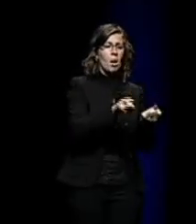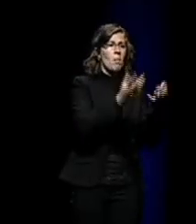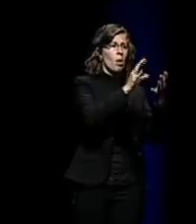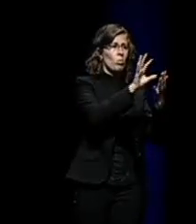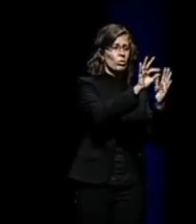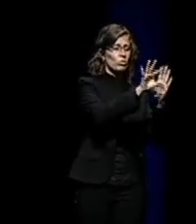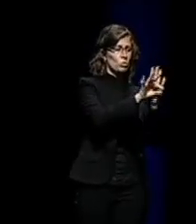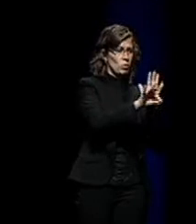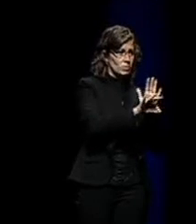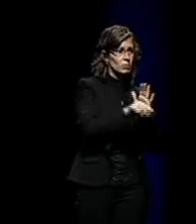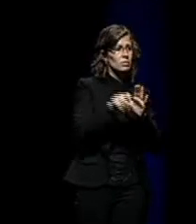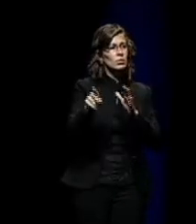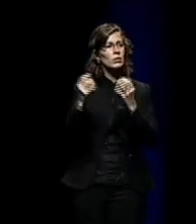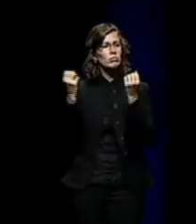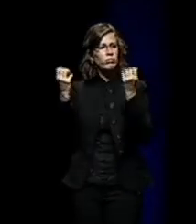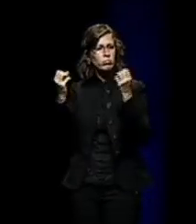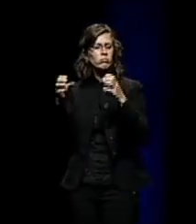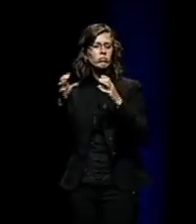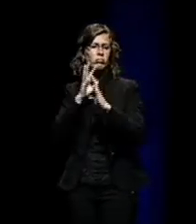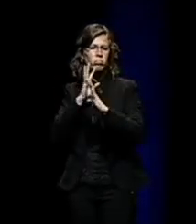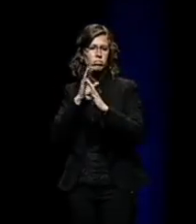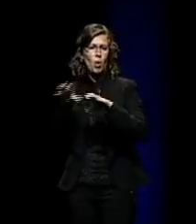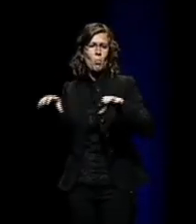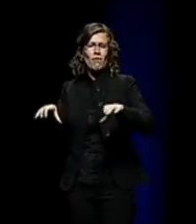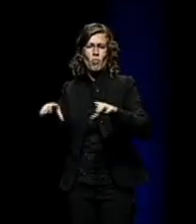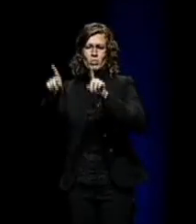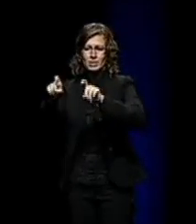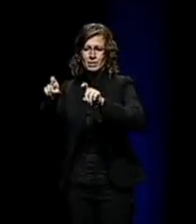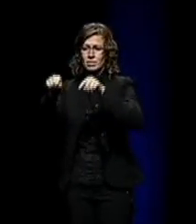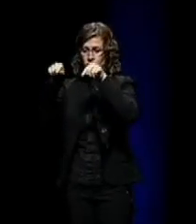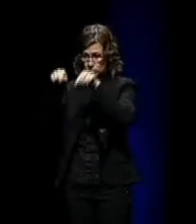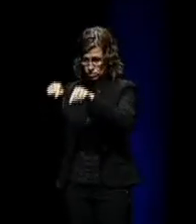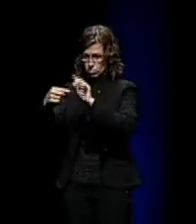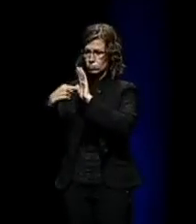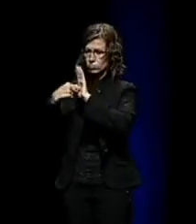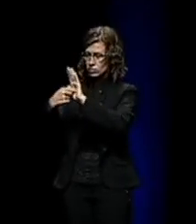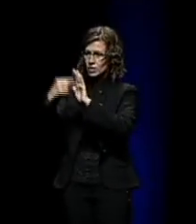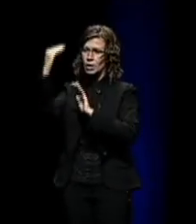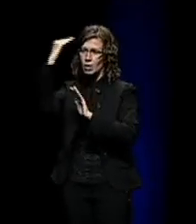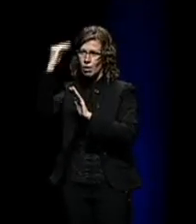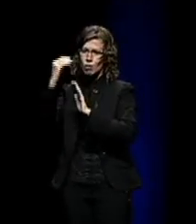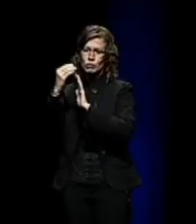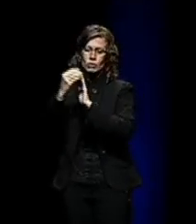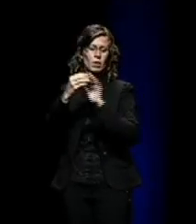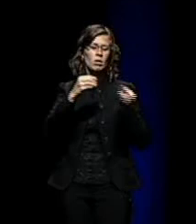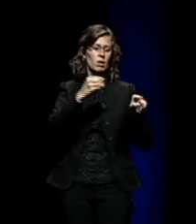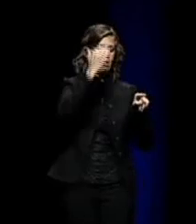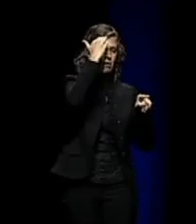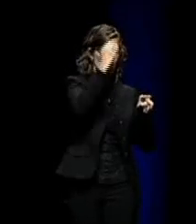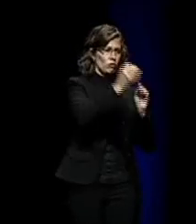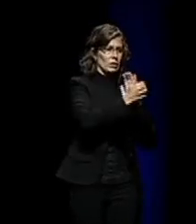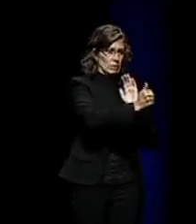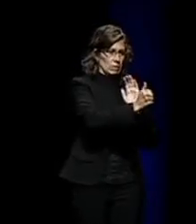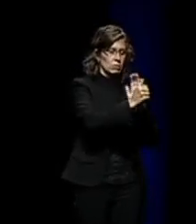tests are linked specifically to demonstrating knowledge and skill required to do the job. And it links to scoring criteria.